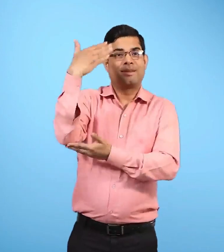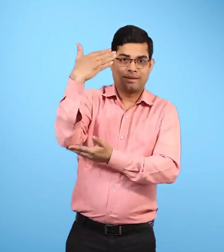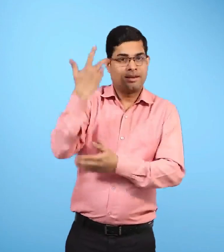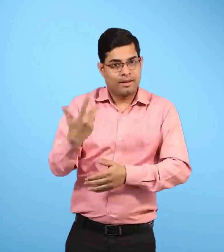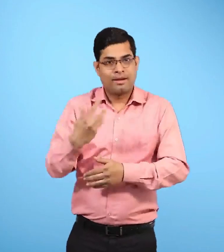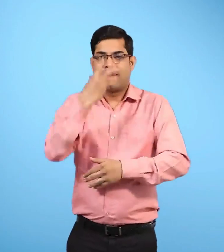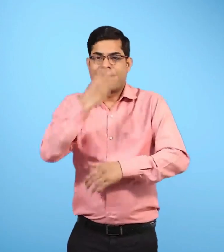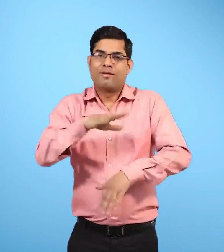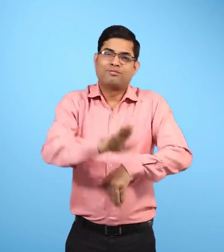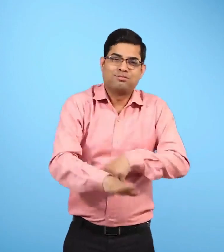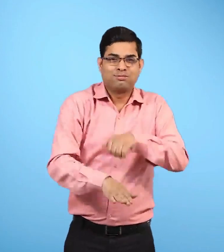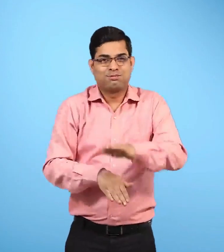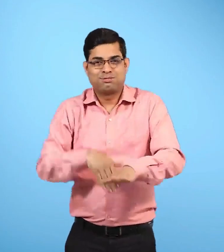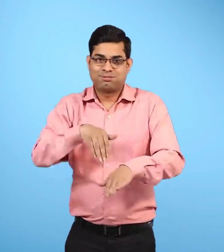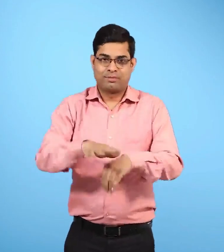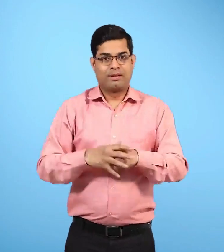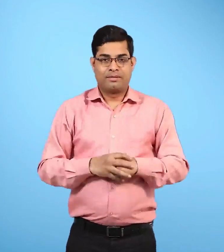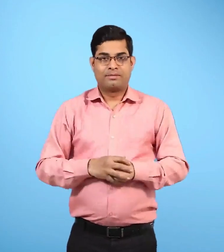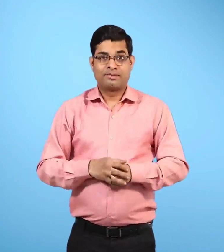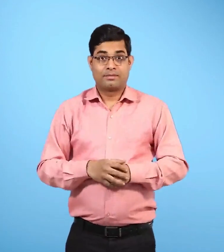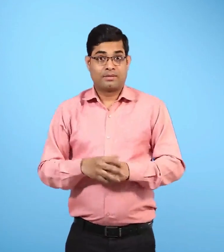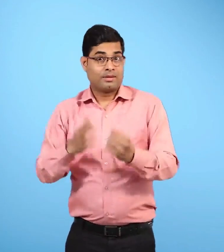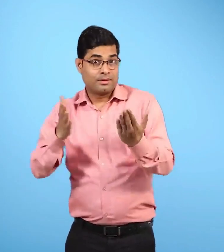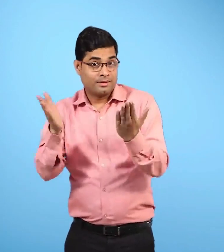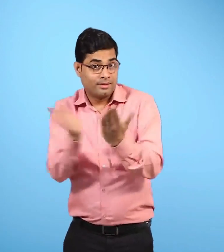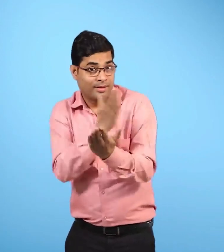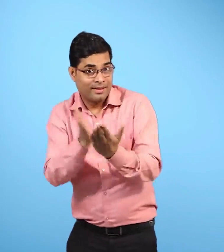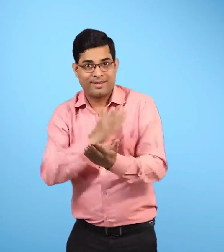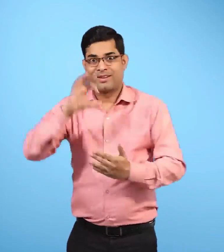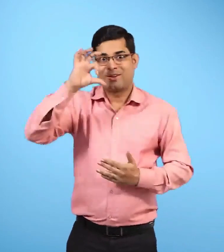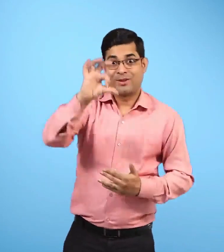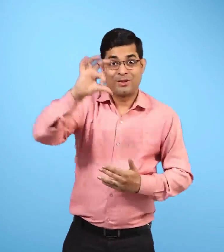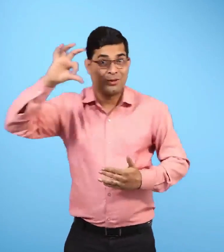the Republic Day parade. Page 99.